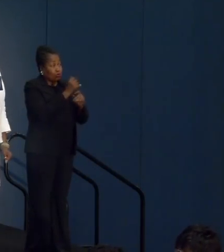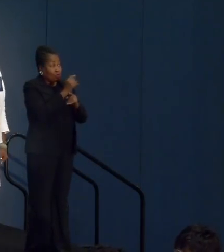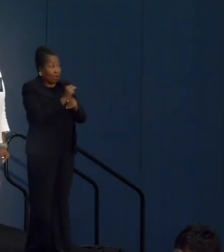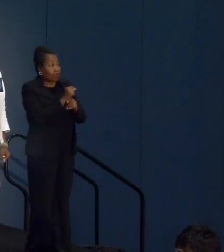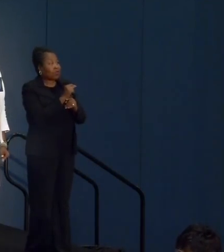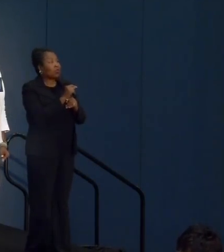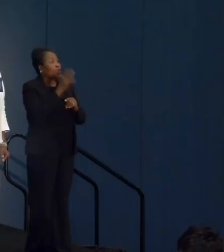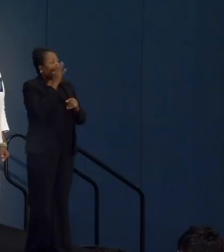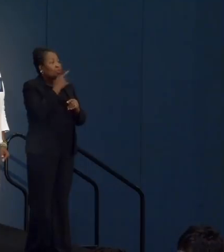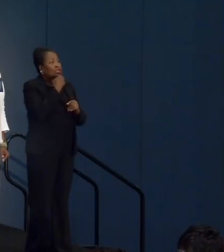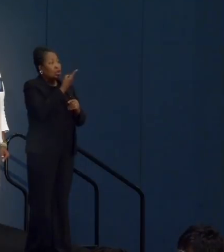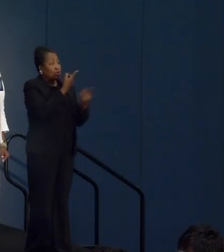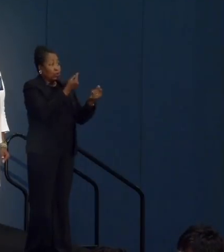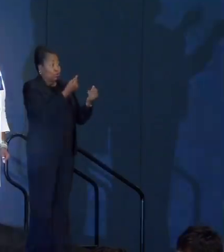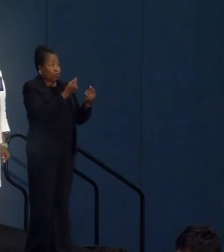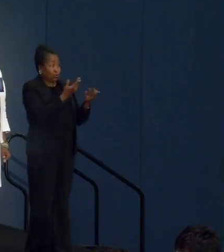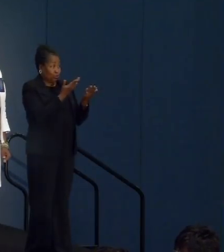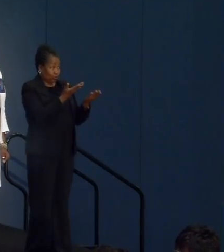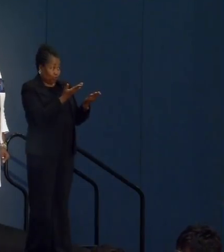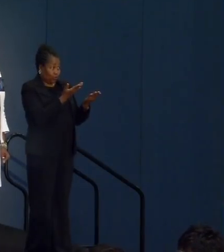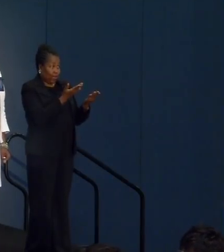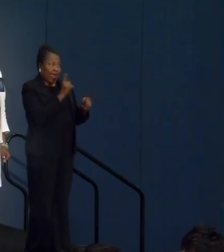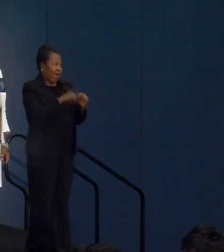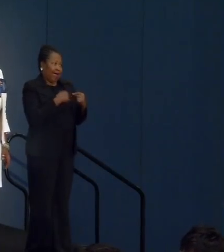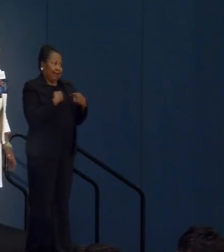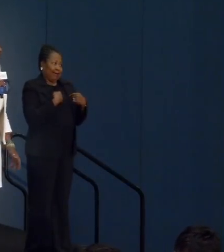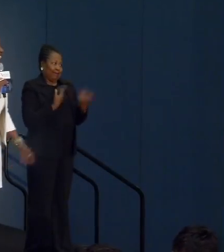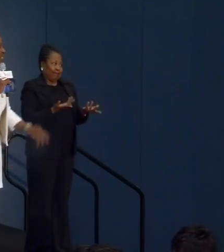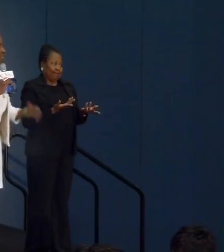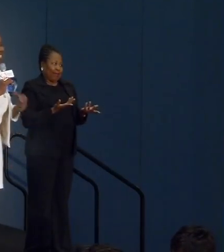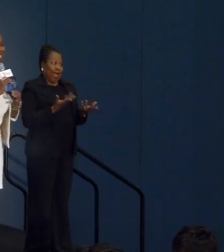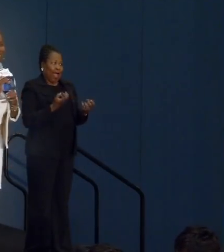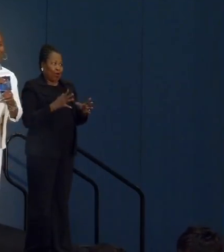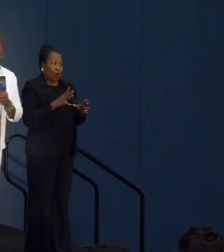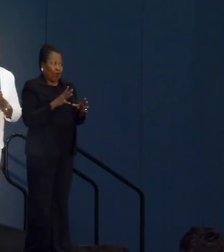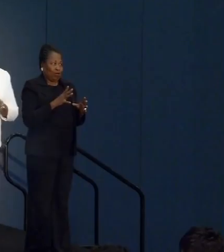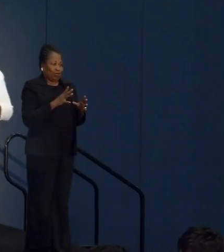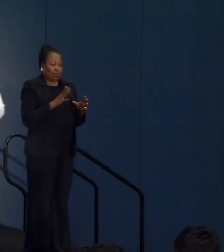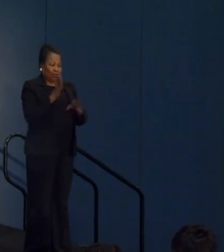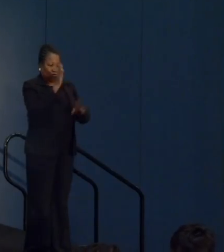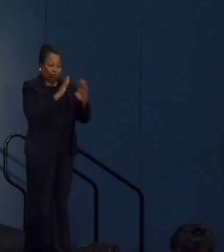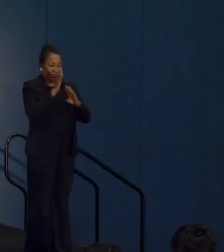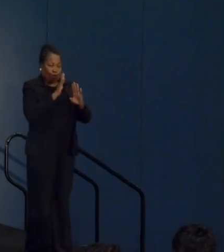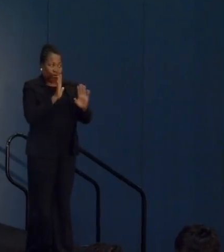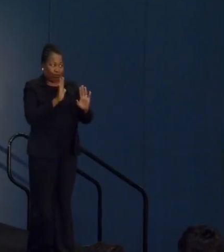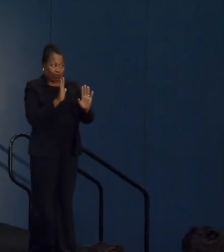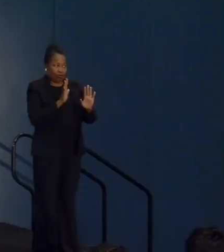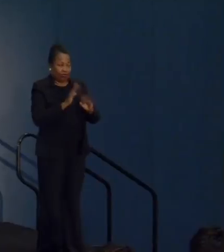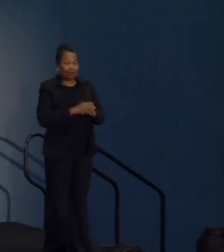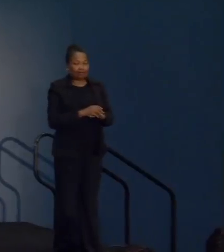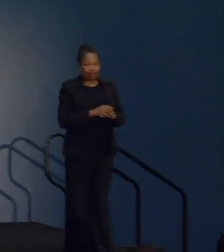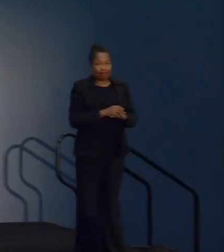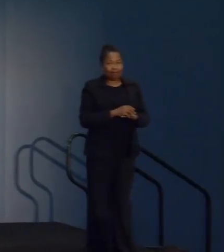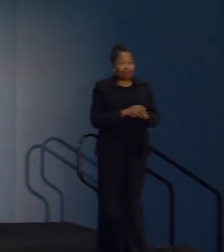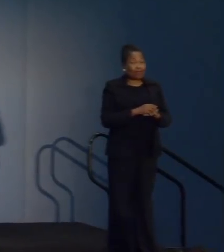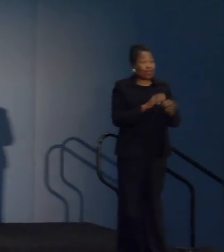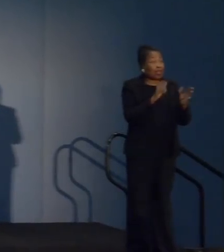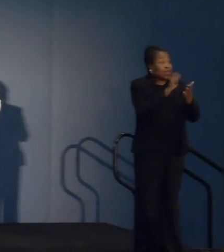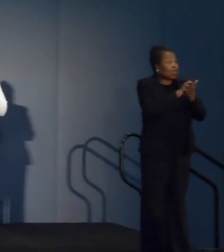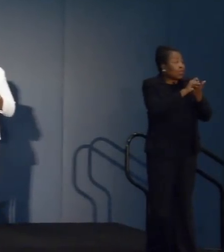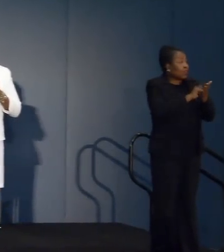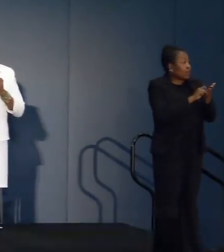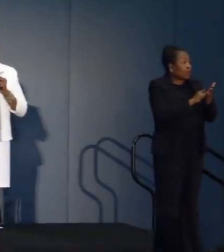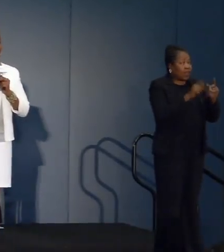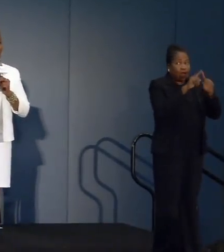what to do with it. Okay? I can't do that. I don't want to get myself in trouble. So, did you fill out your